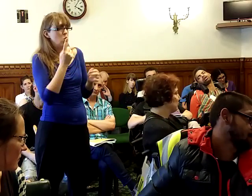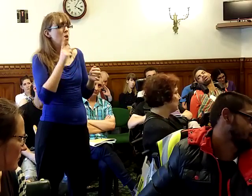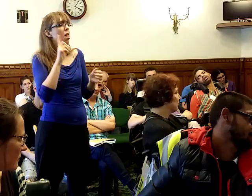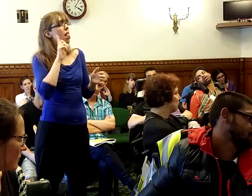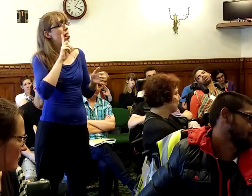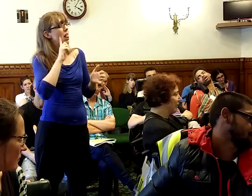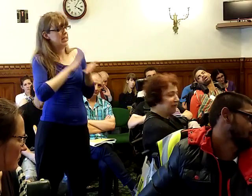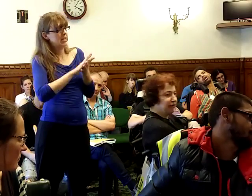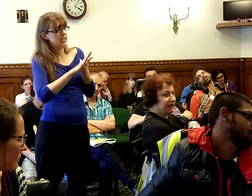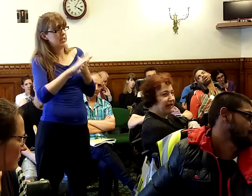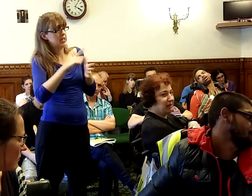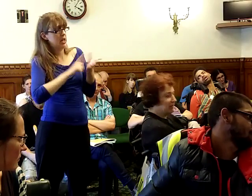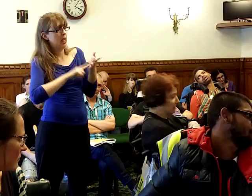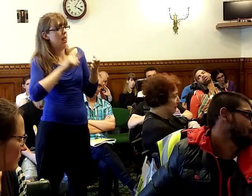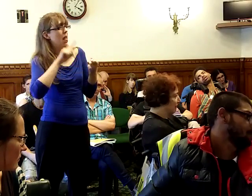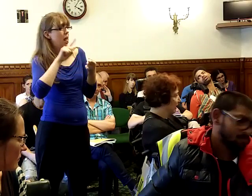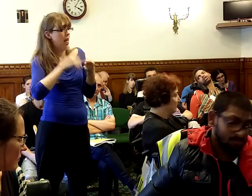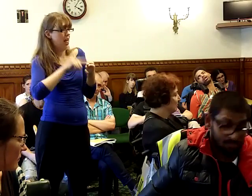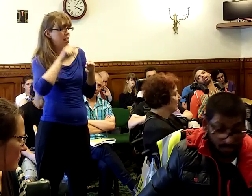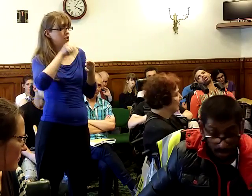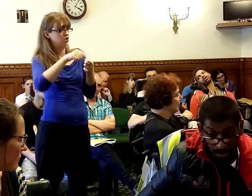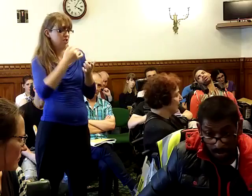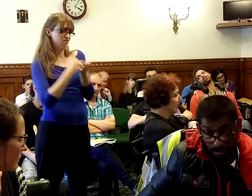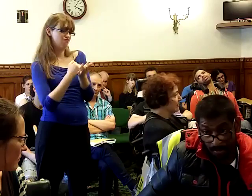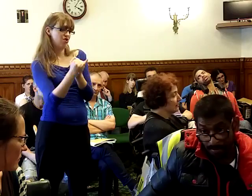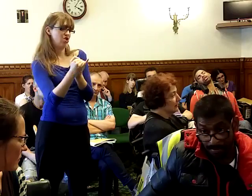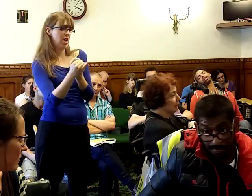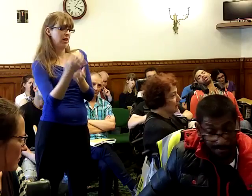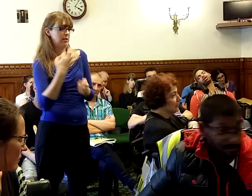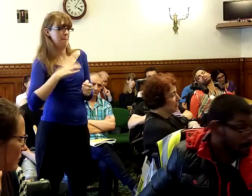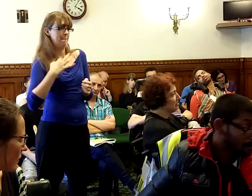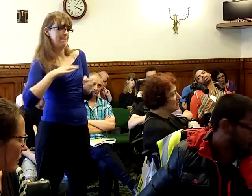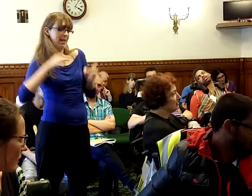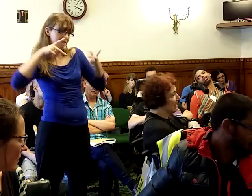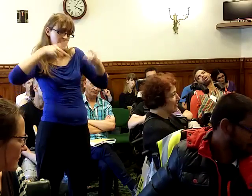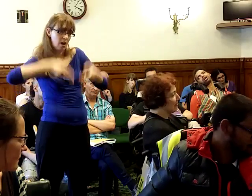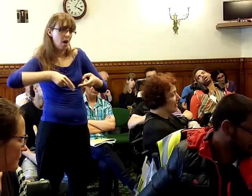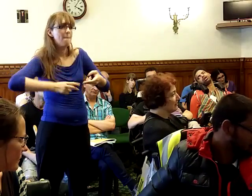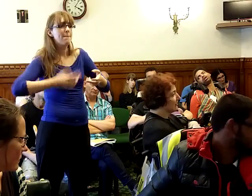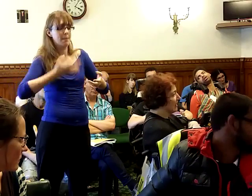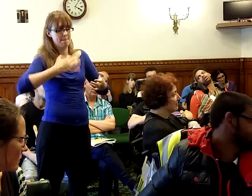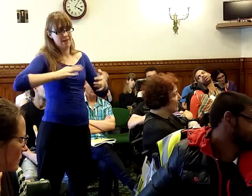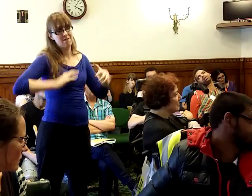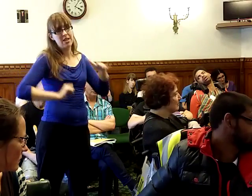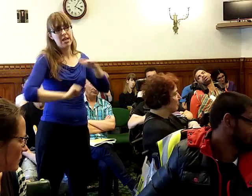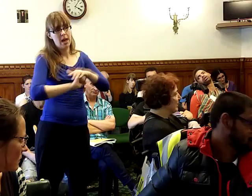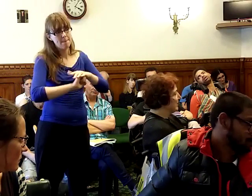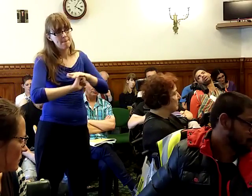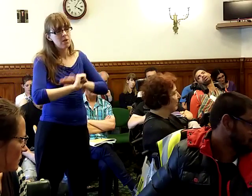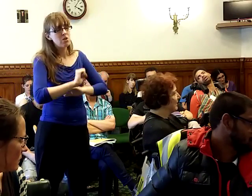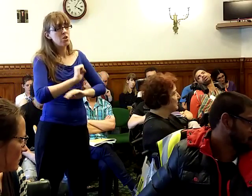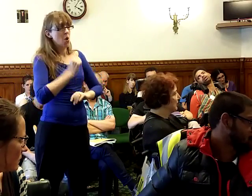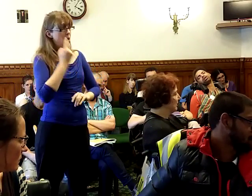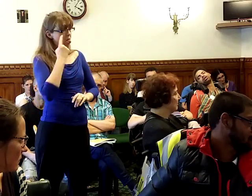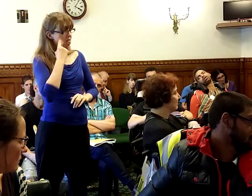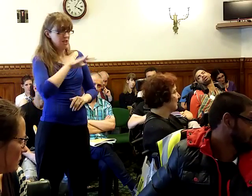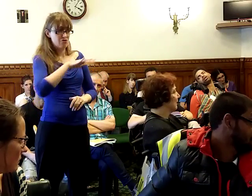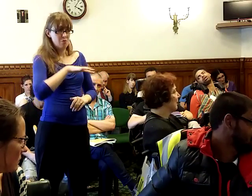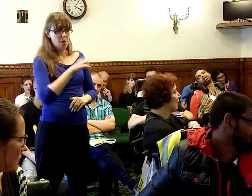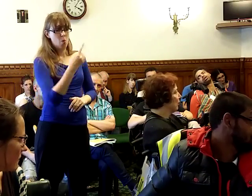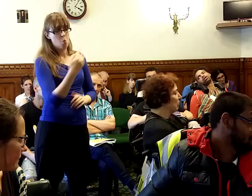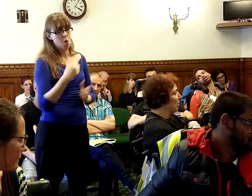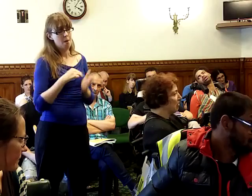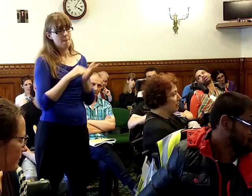also opposed the total benefit cap and other things. And, you know, just to say that there's at least a million